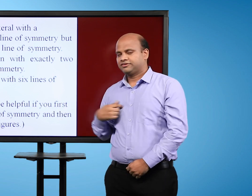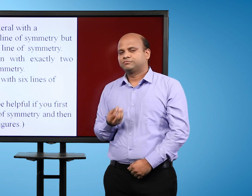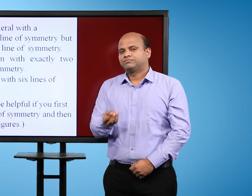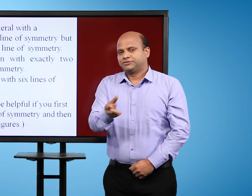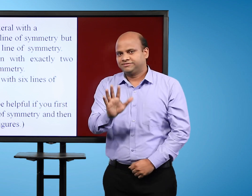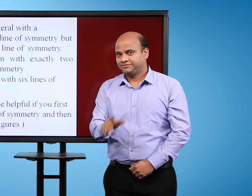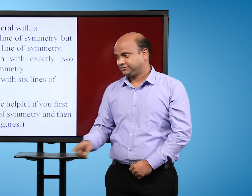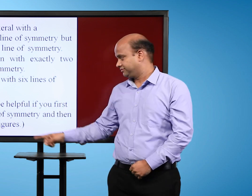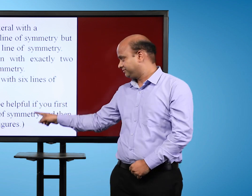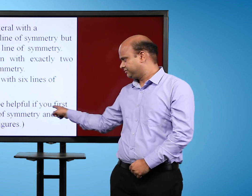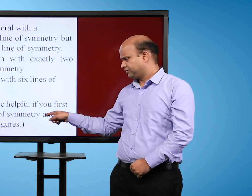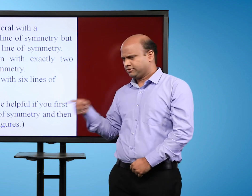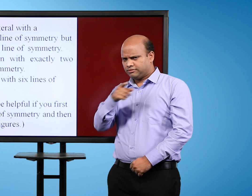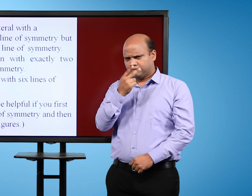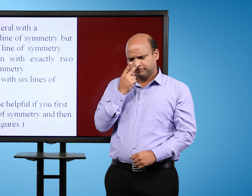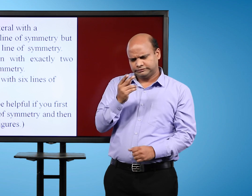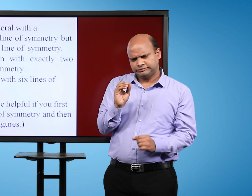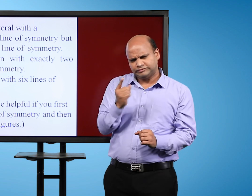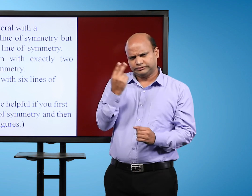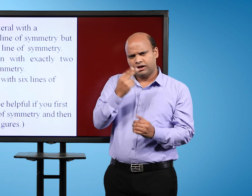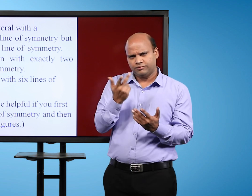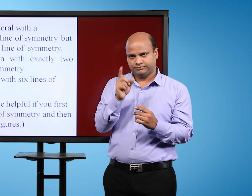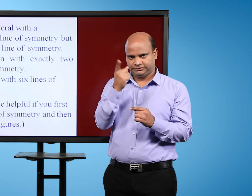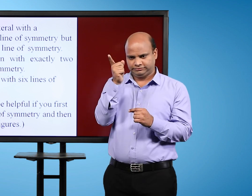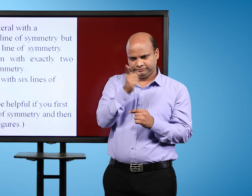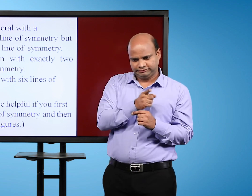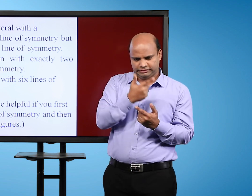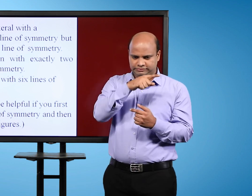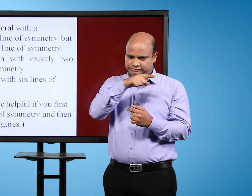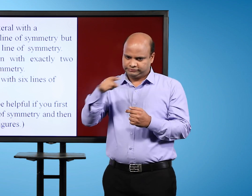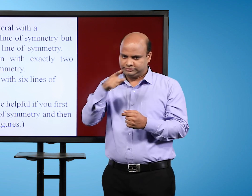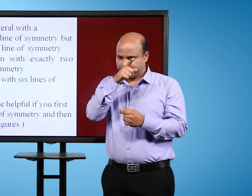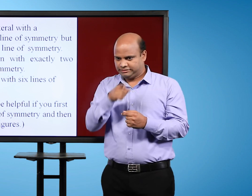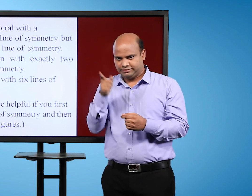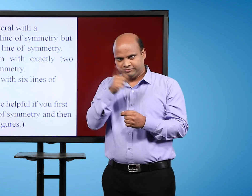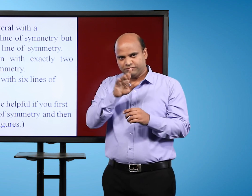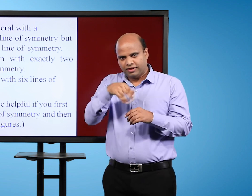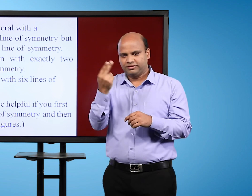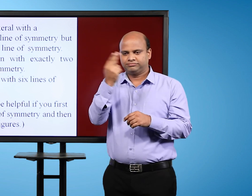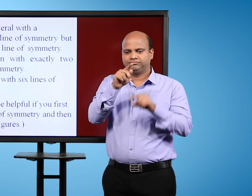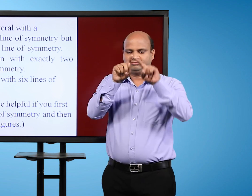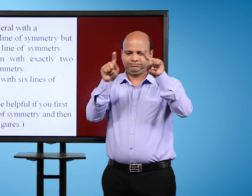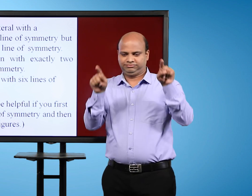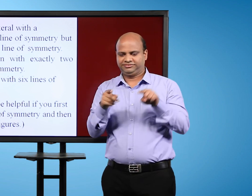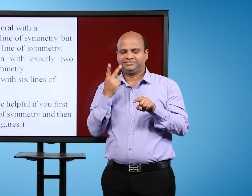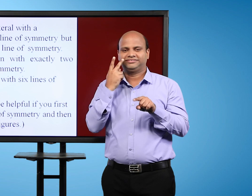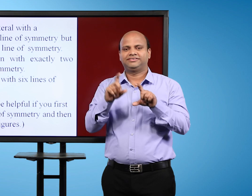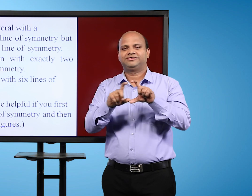Hint: it will be helpful if you first draw the lines of symmetry and then complete the figures.